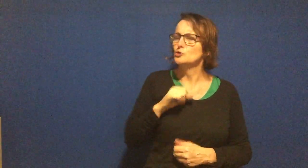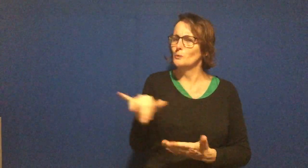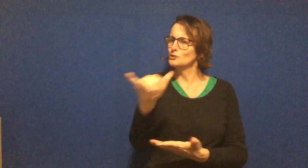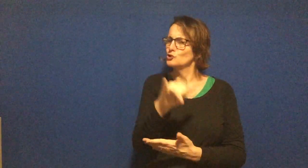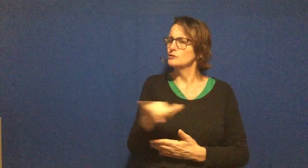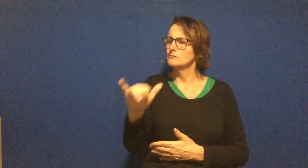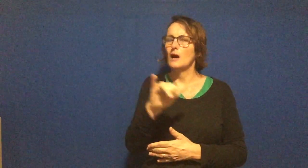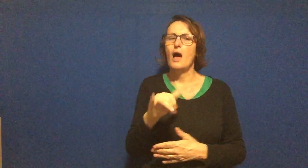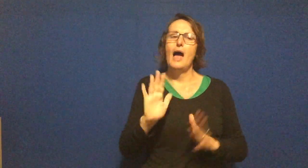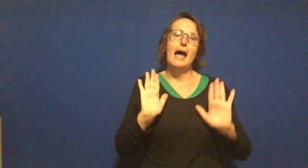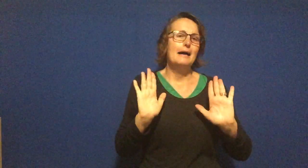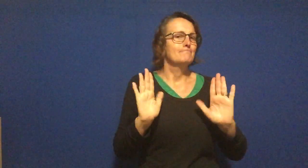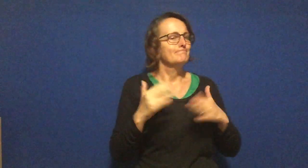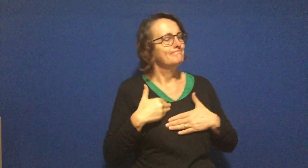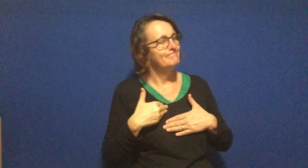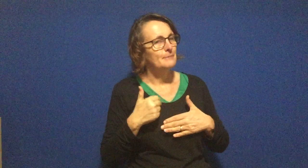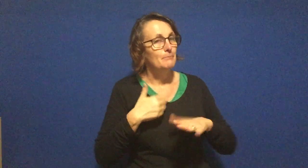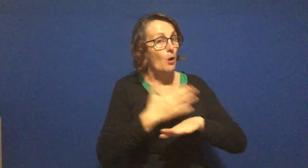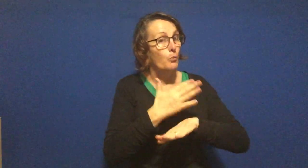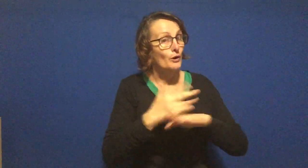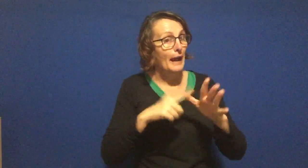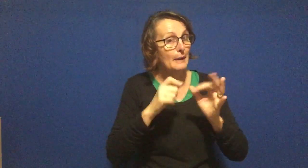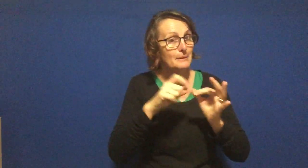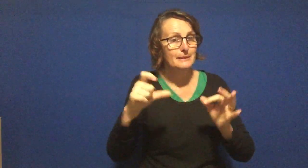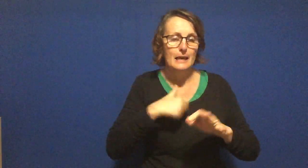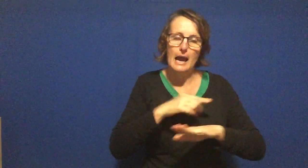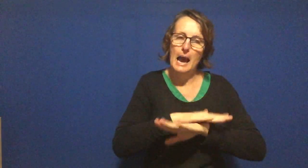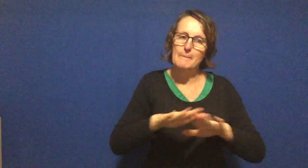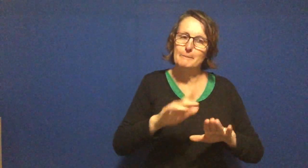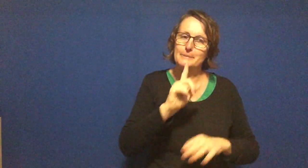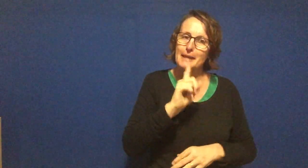Norman? This is the ABC. I'm not allowed to advertise. That